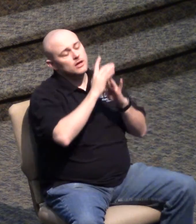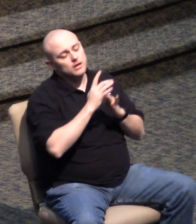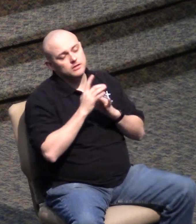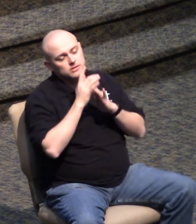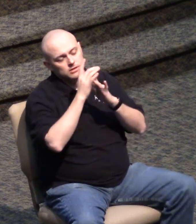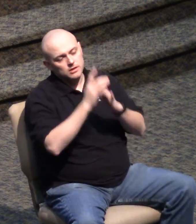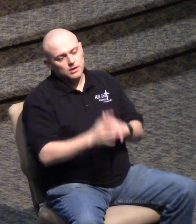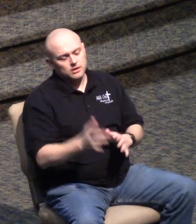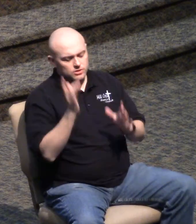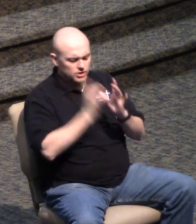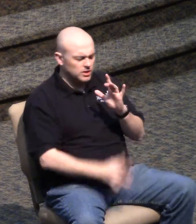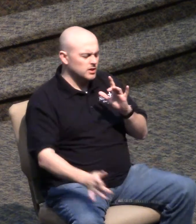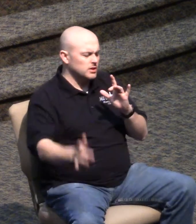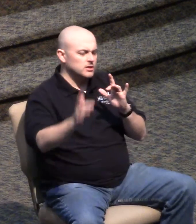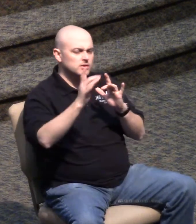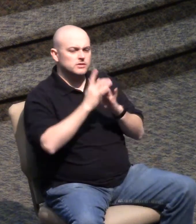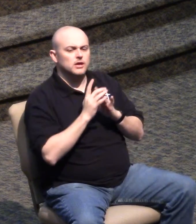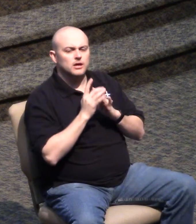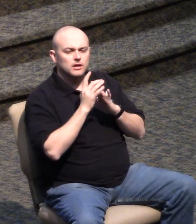Jesus, it's